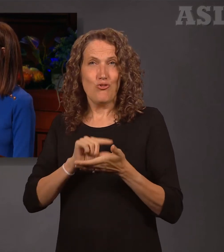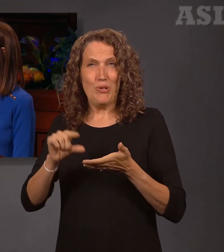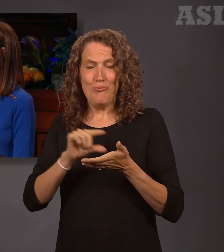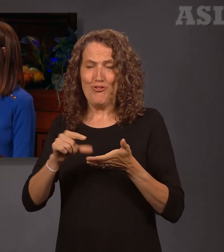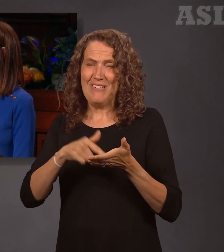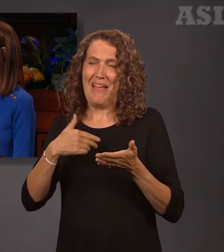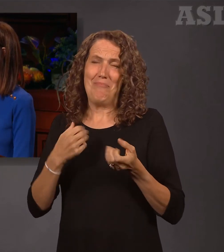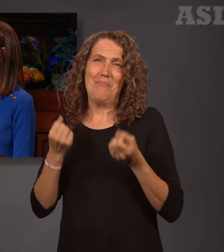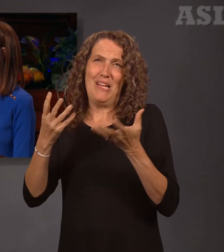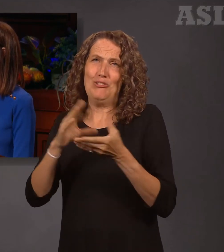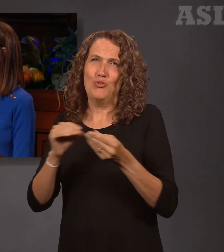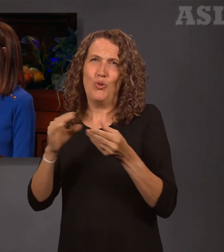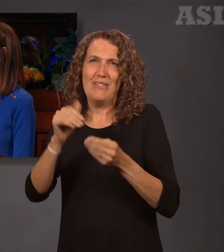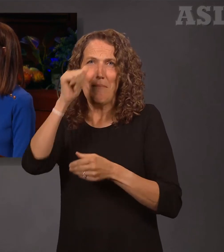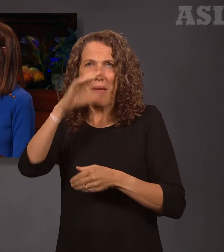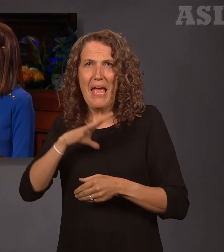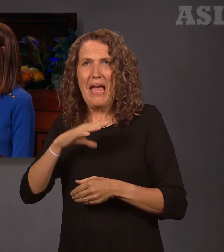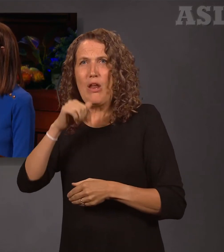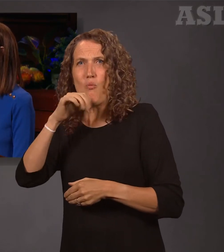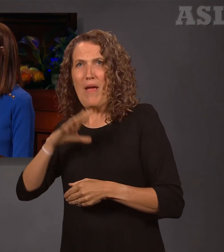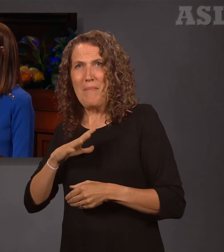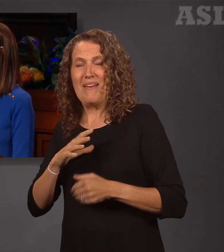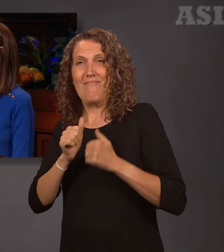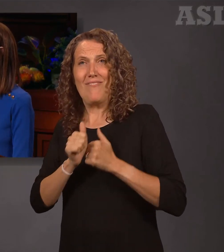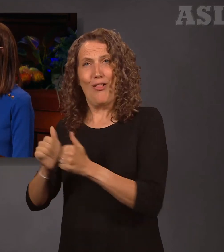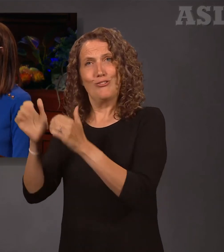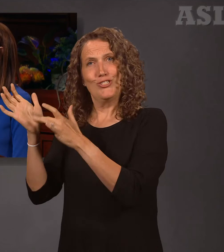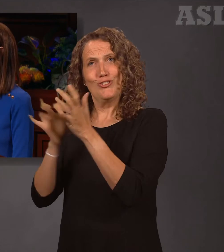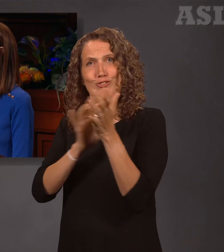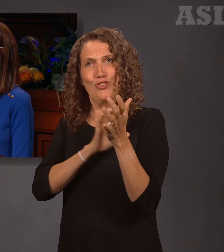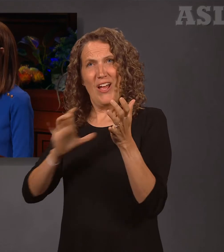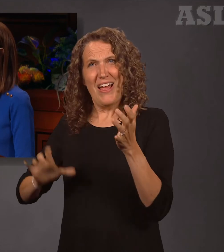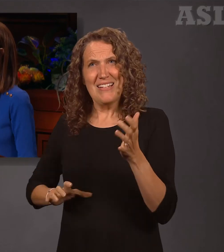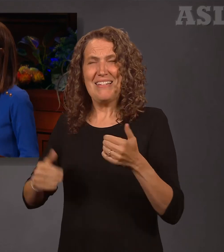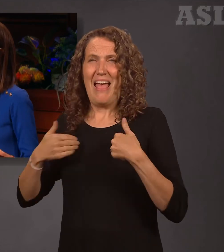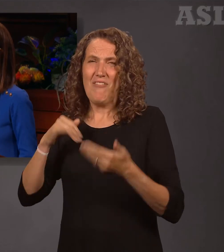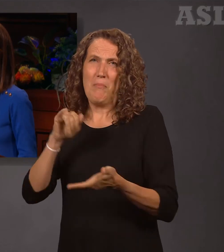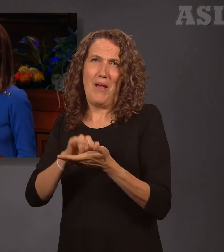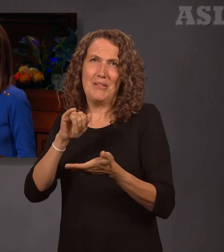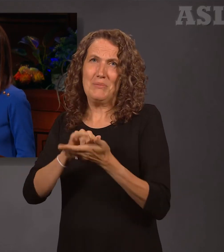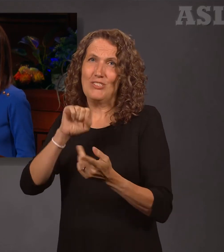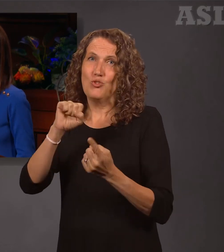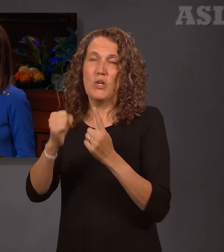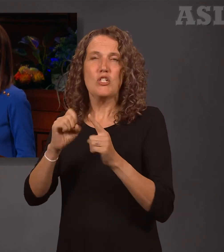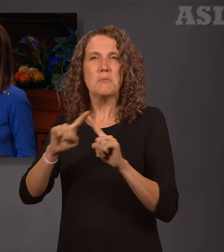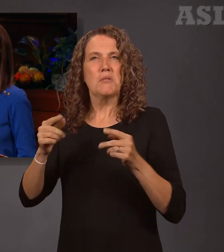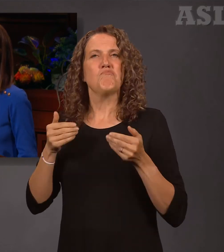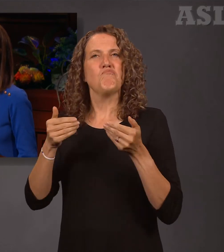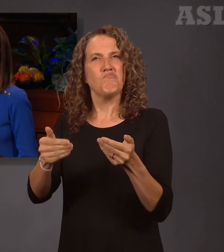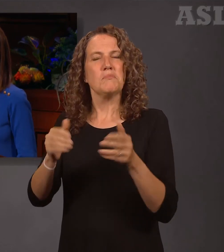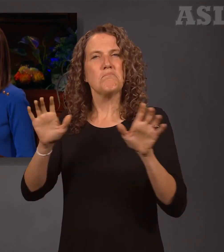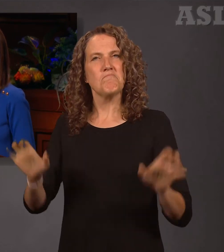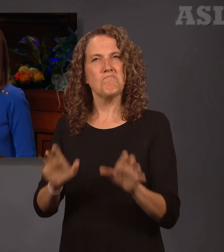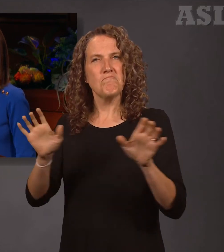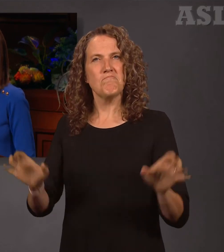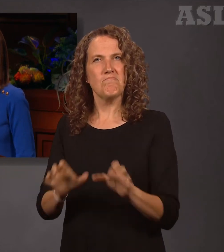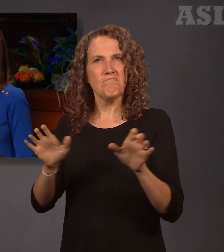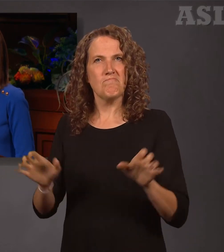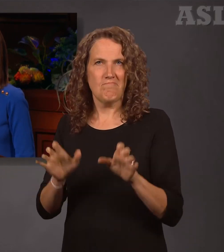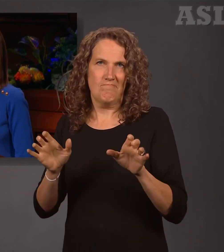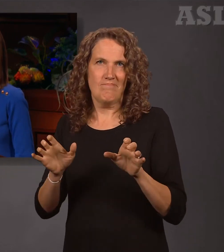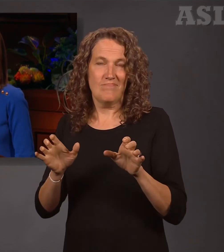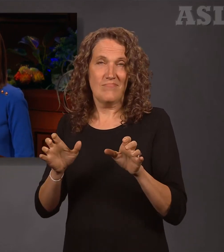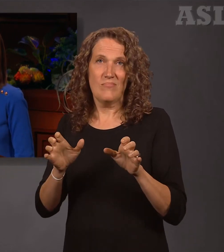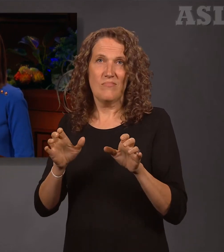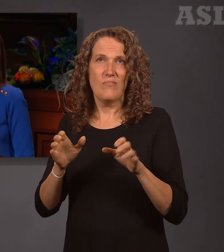women Disciples of Christ who when facing the impossible simply acted who got up in